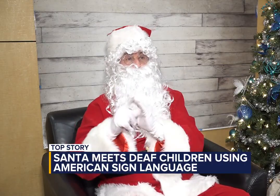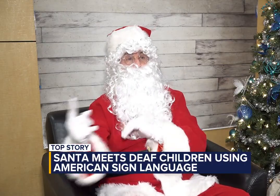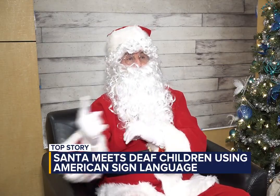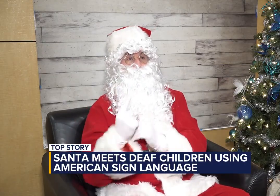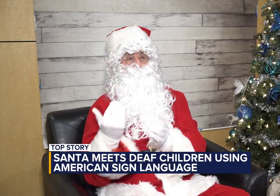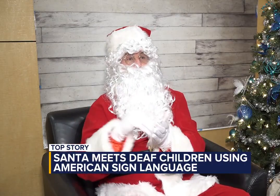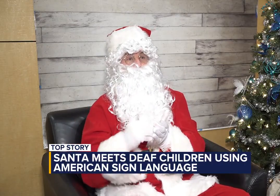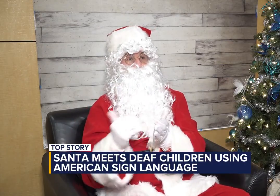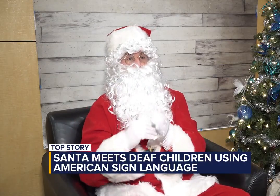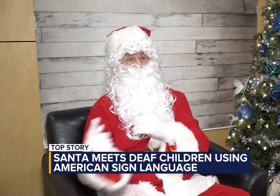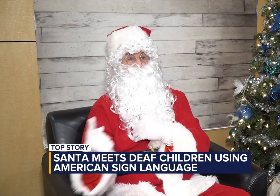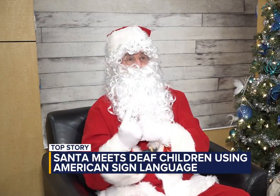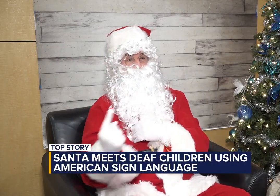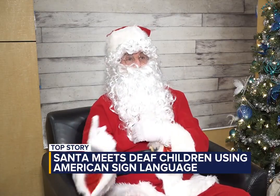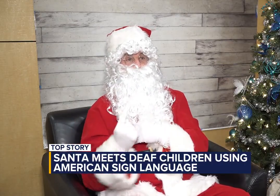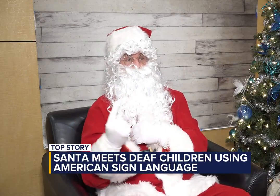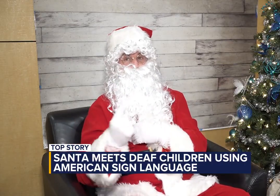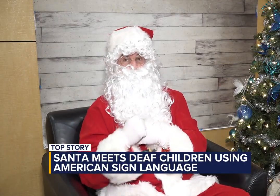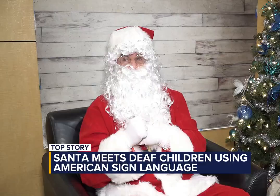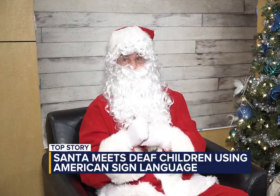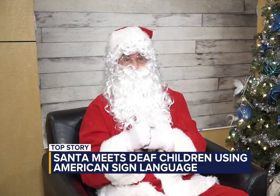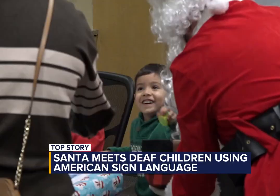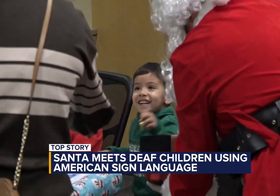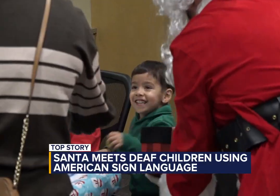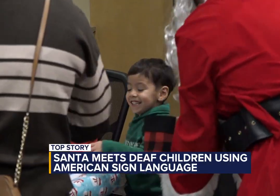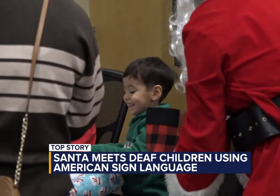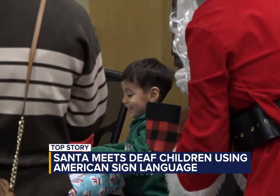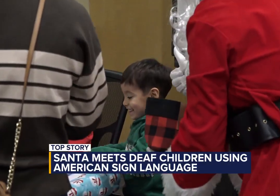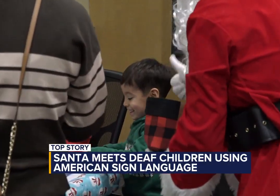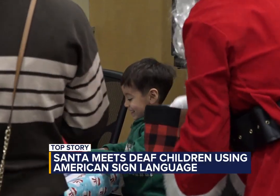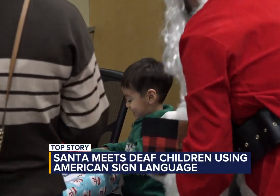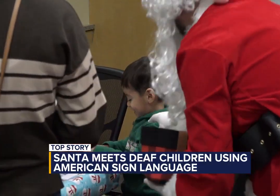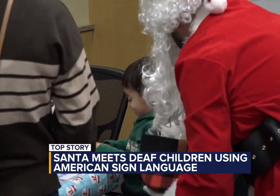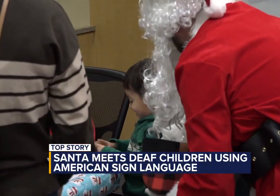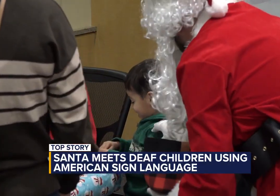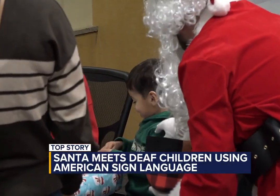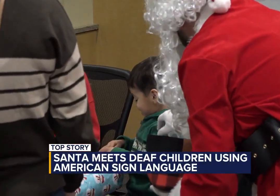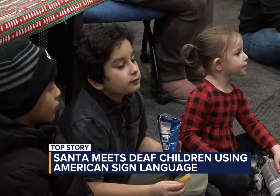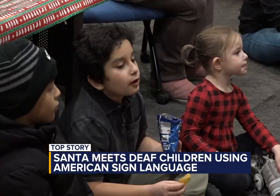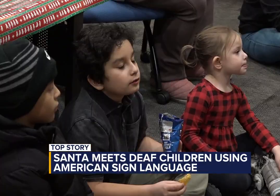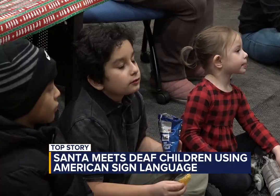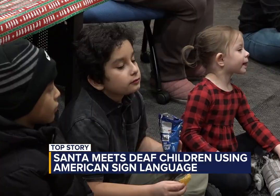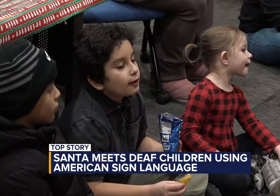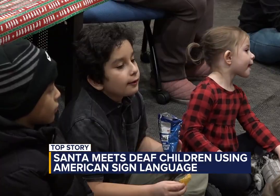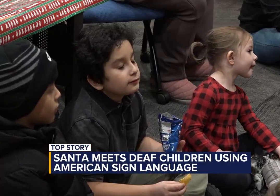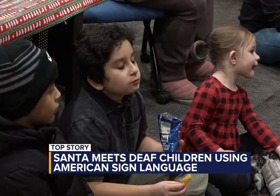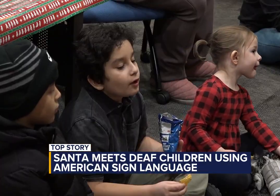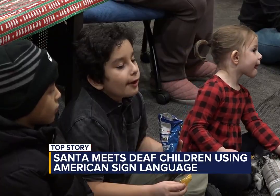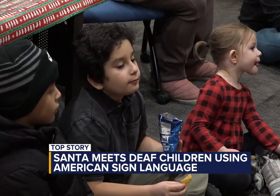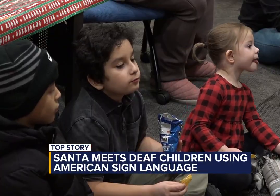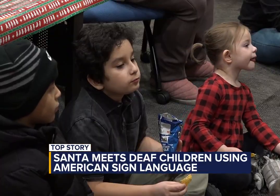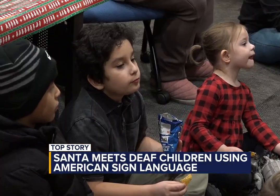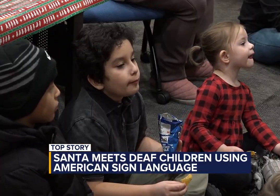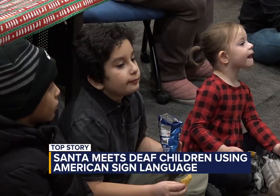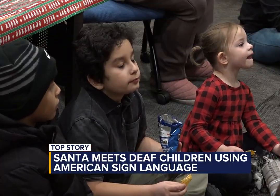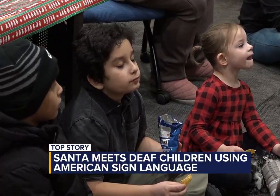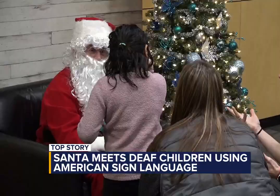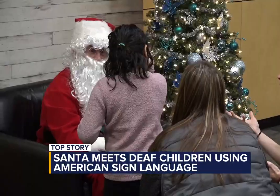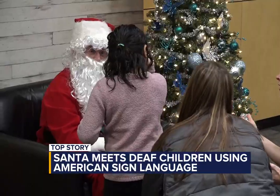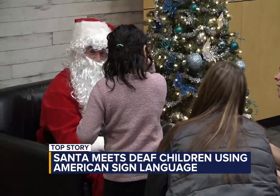would notice that the kids would come up to me again and again and again just to talk with me. It's hard to put into words what it means for these kids to interact